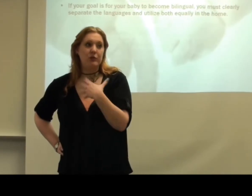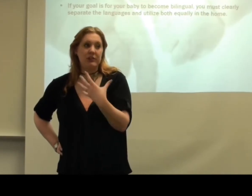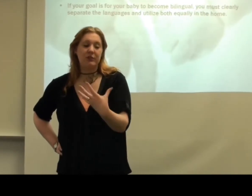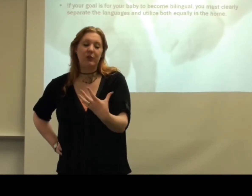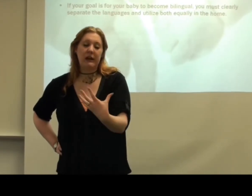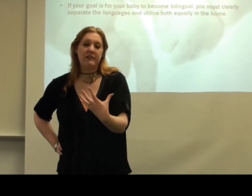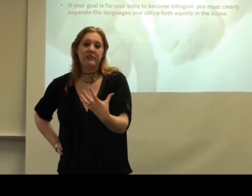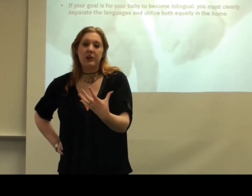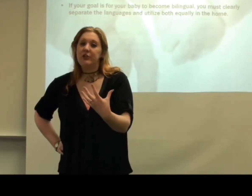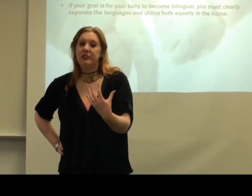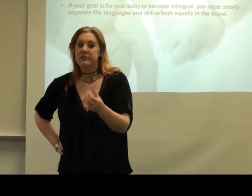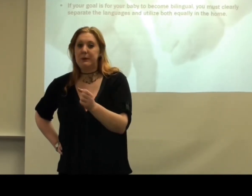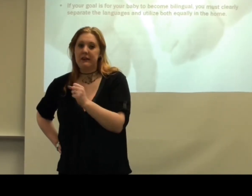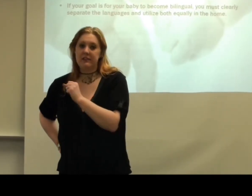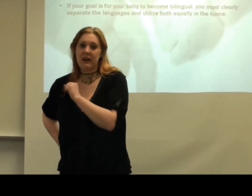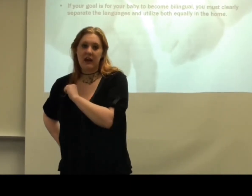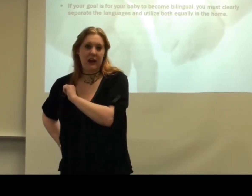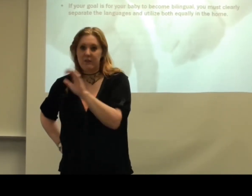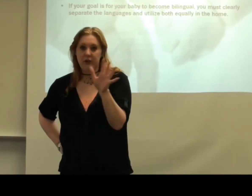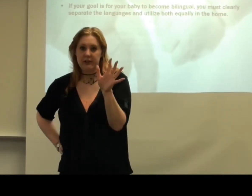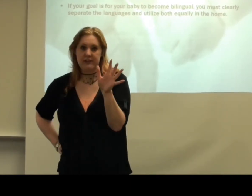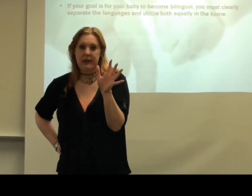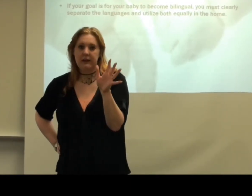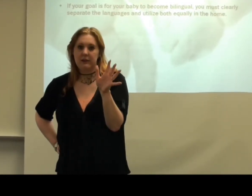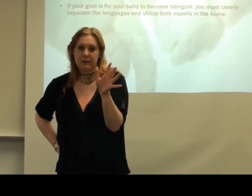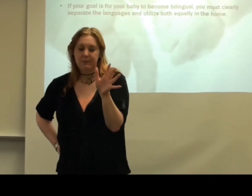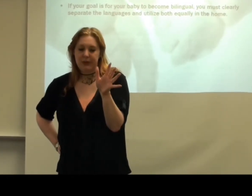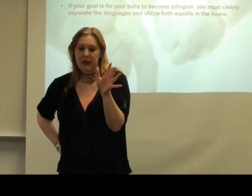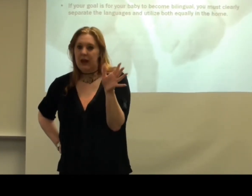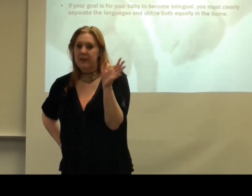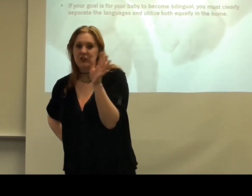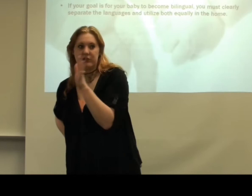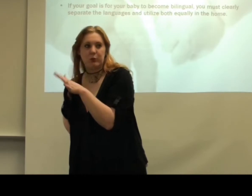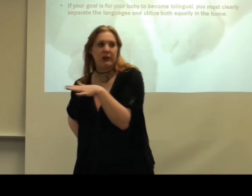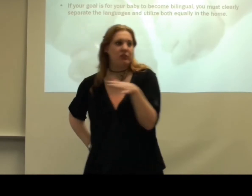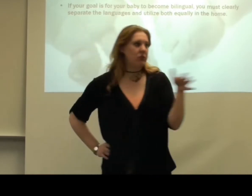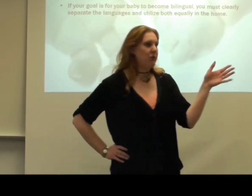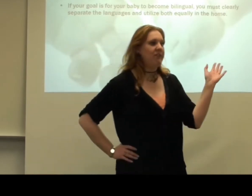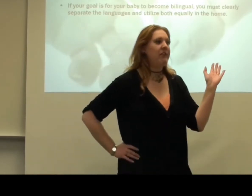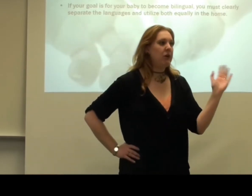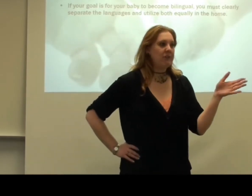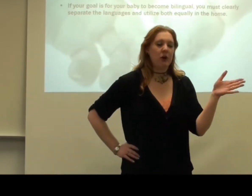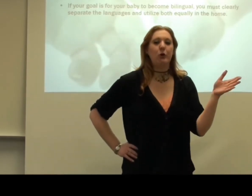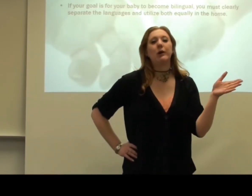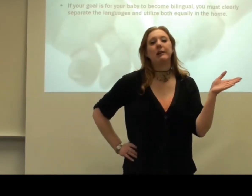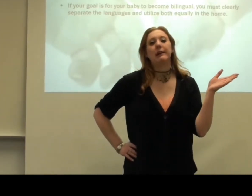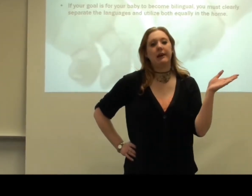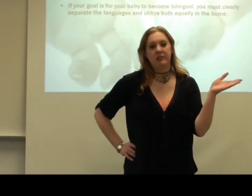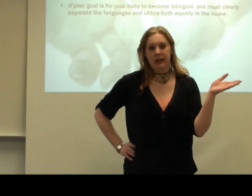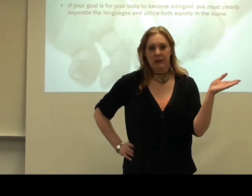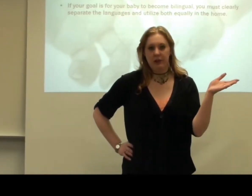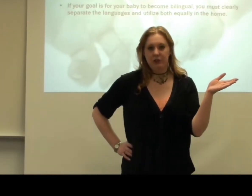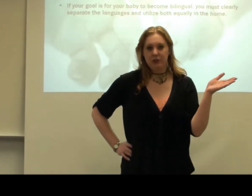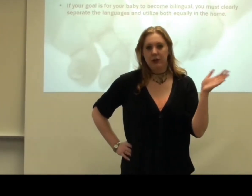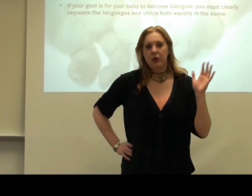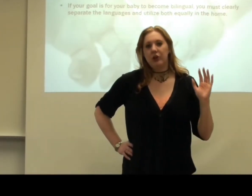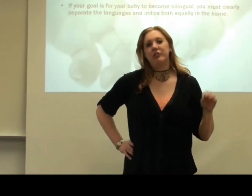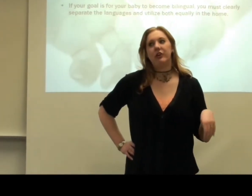Uta's friends, she speaks effortlessly. And then she'll switch very, very quickly into English.